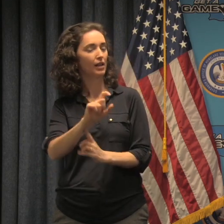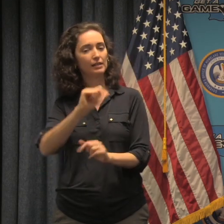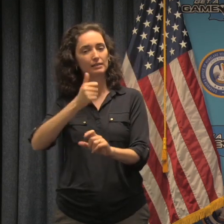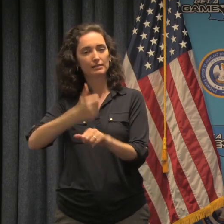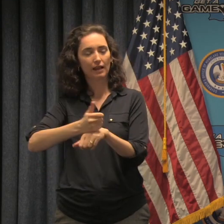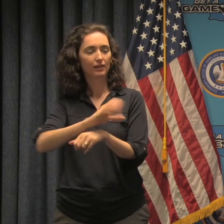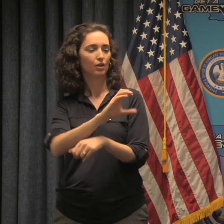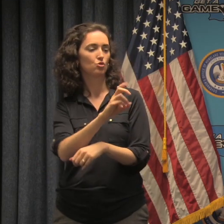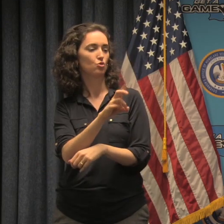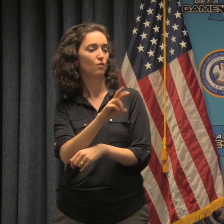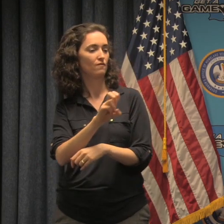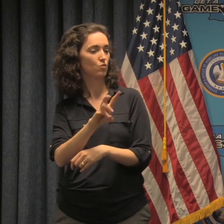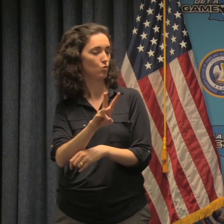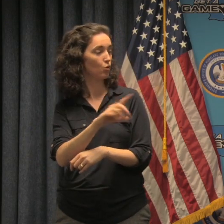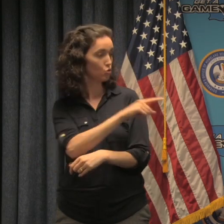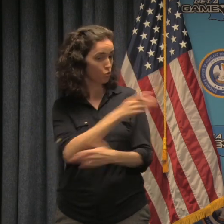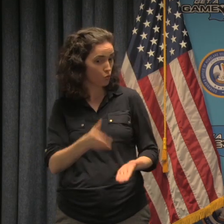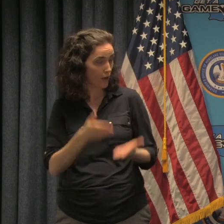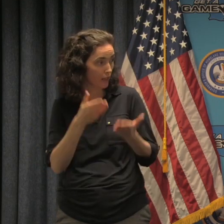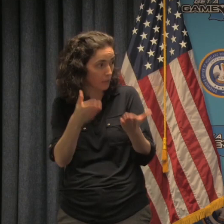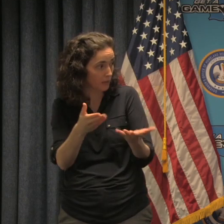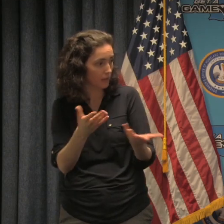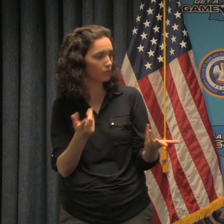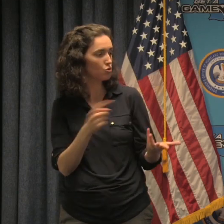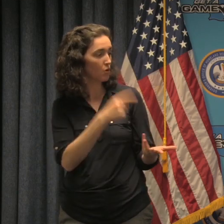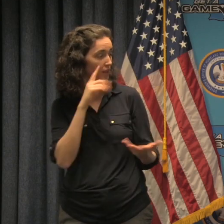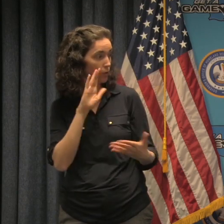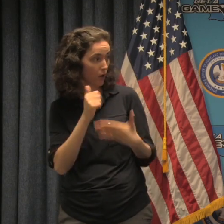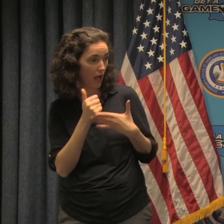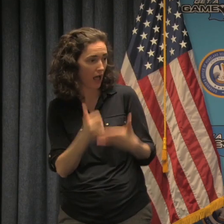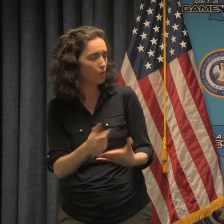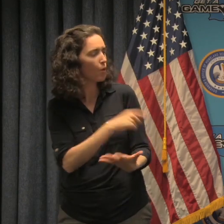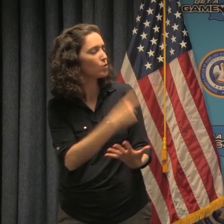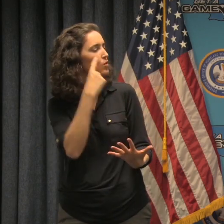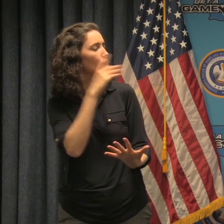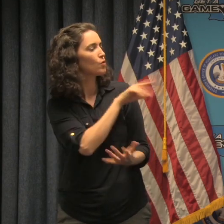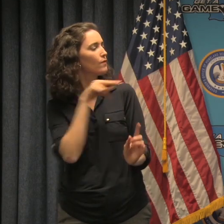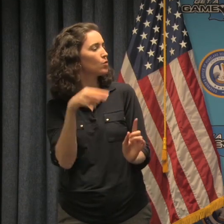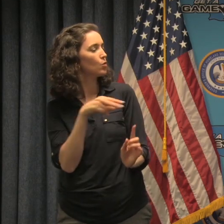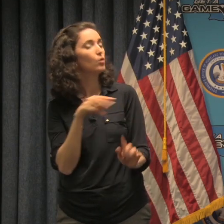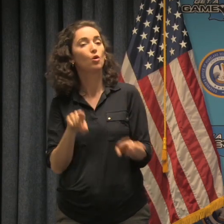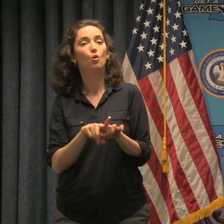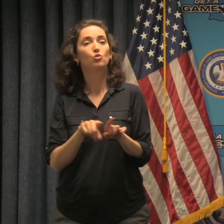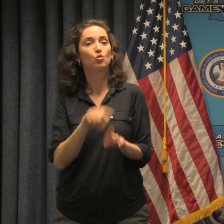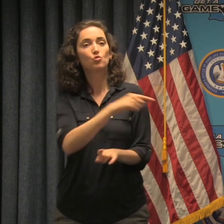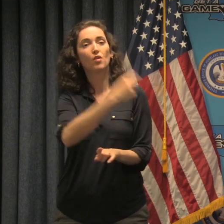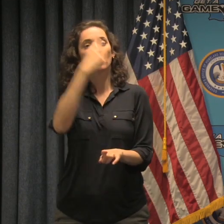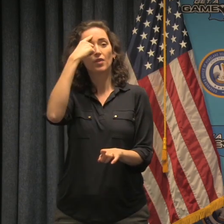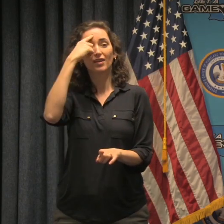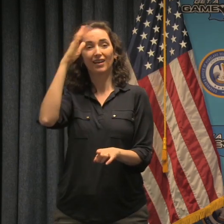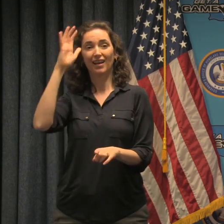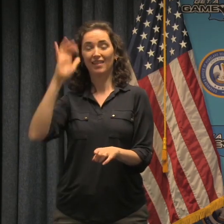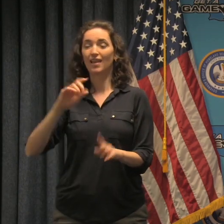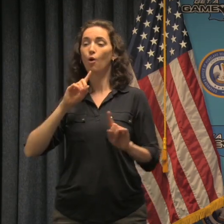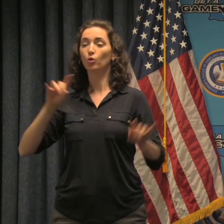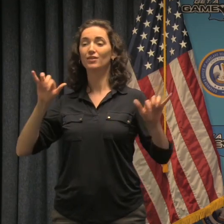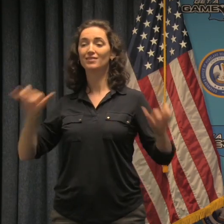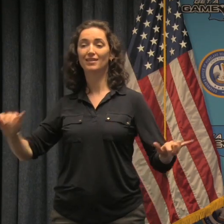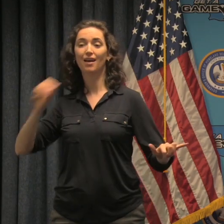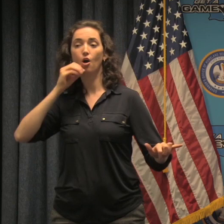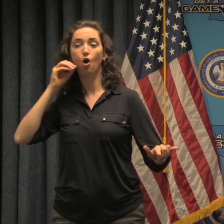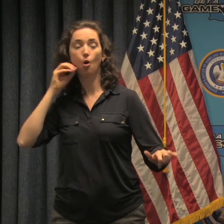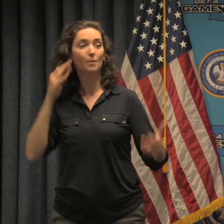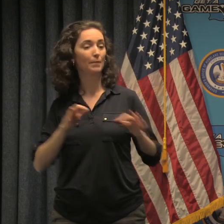Do you think that it would help with those numbers? Or what's kind of your stance on that? And also, do you think that we could possibly be extending that stay-at-home order